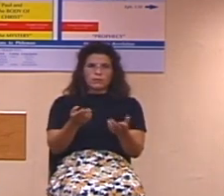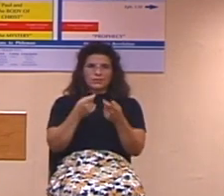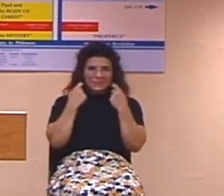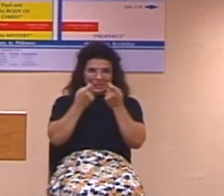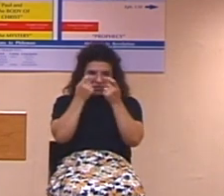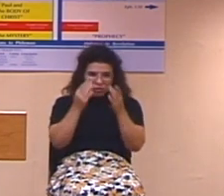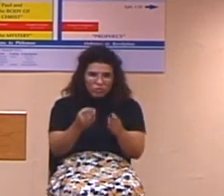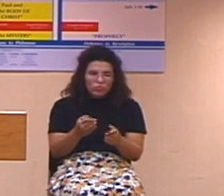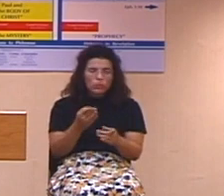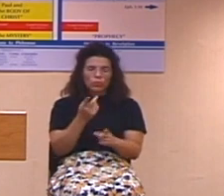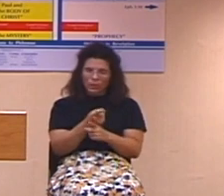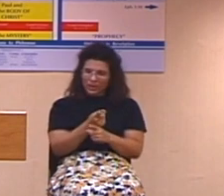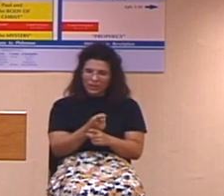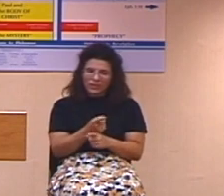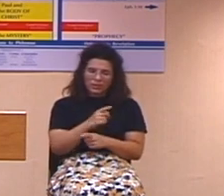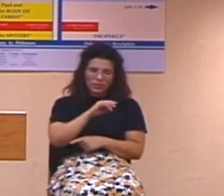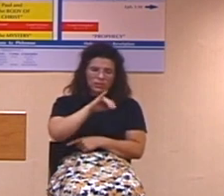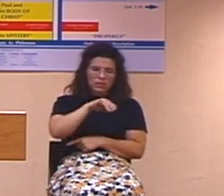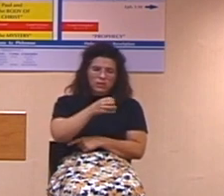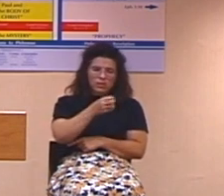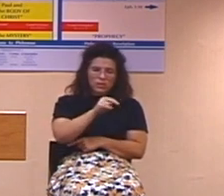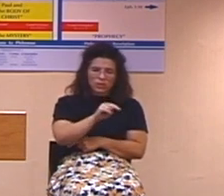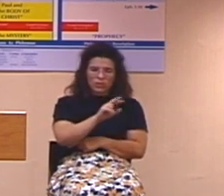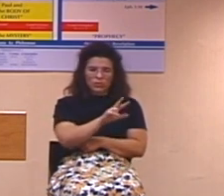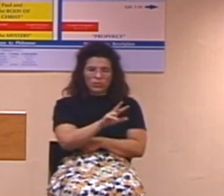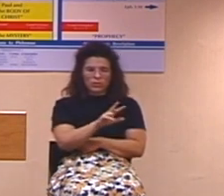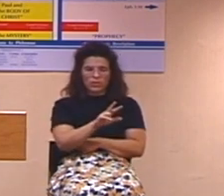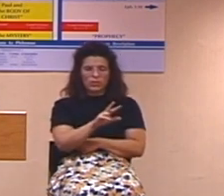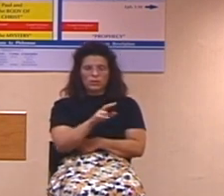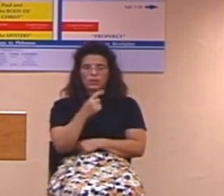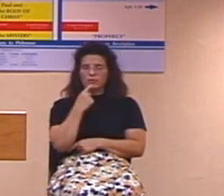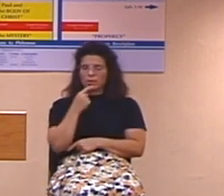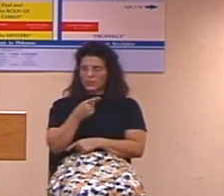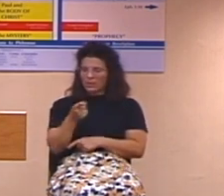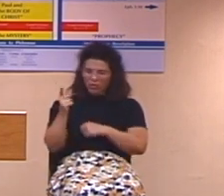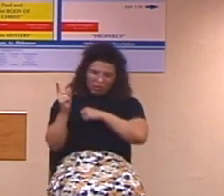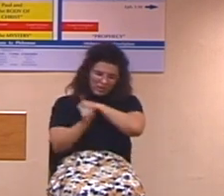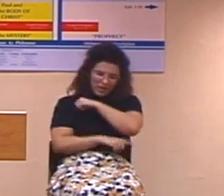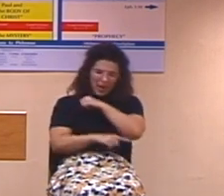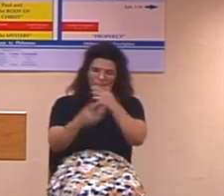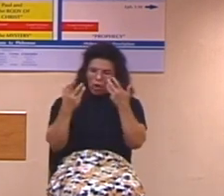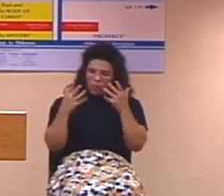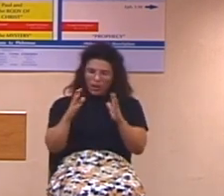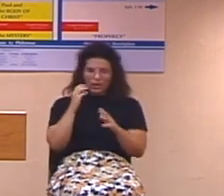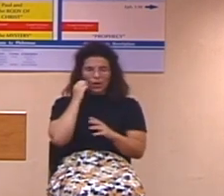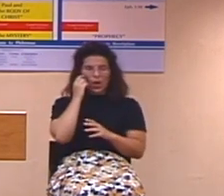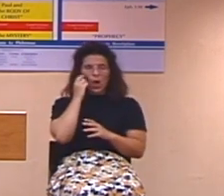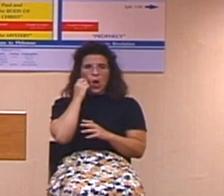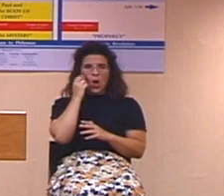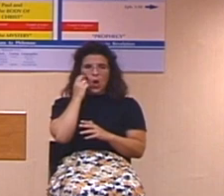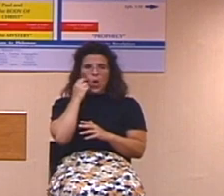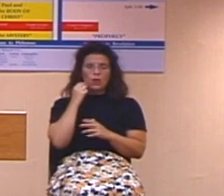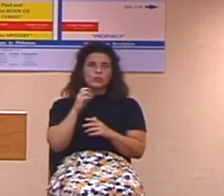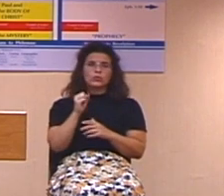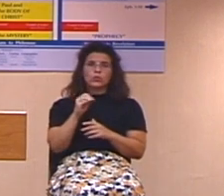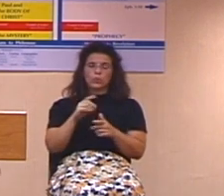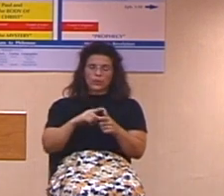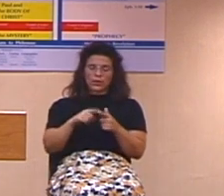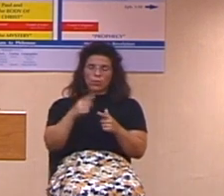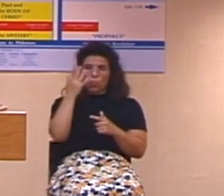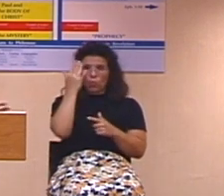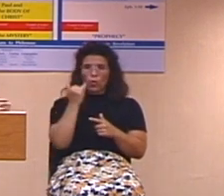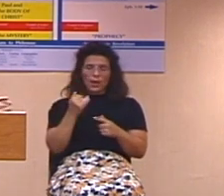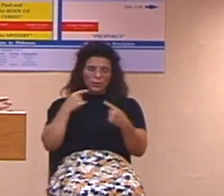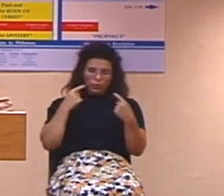sinners. John chapter number 3, he says that they're condemned already. So then why do we